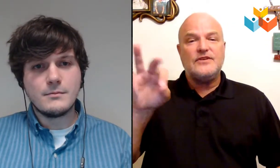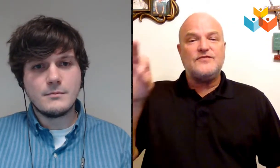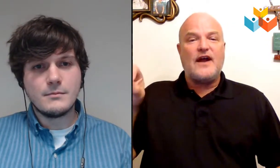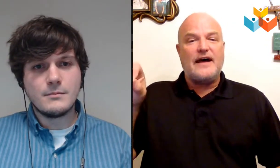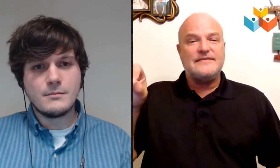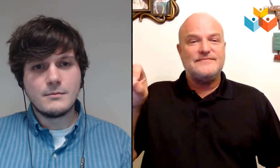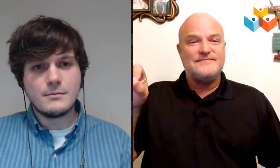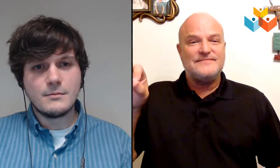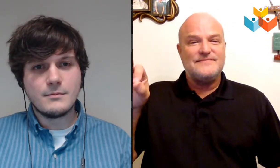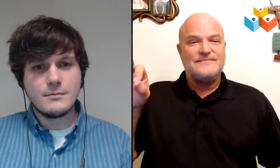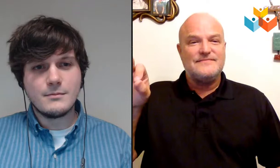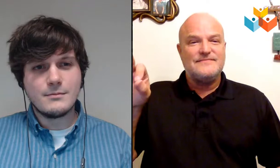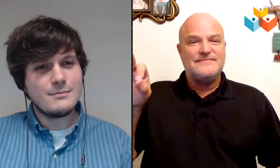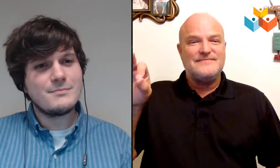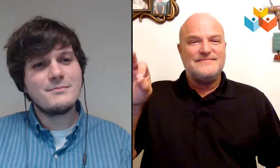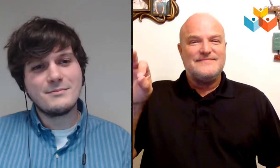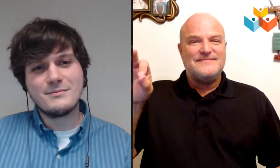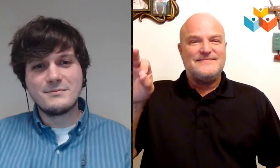99 French fry.